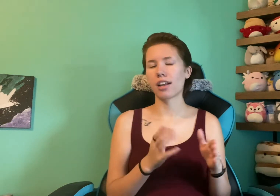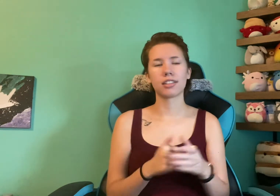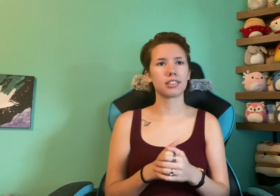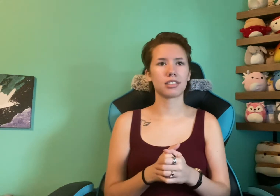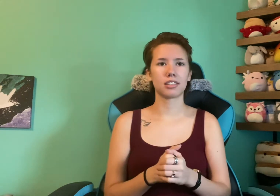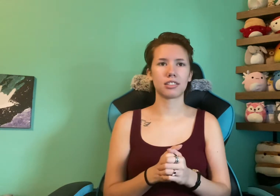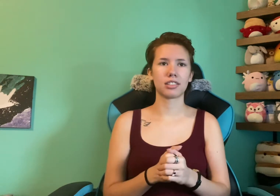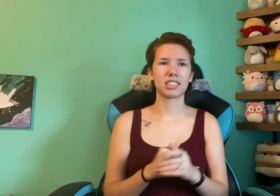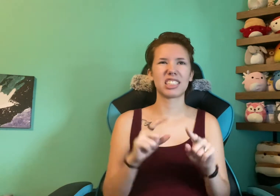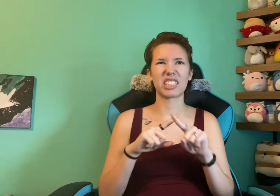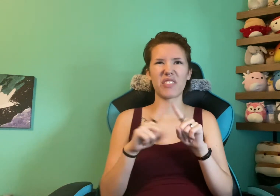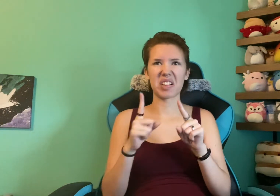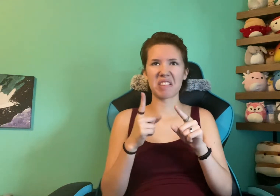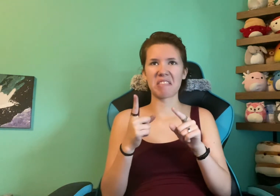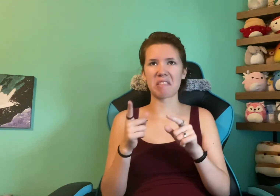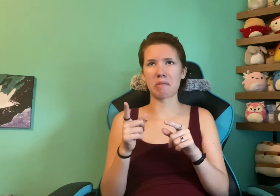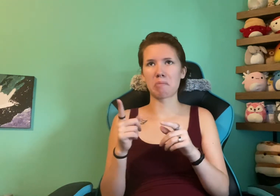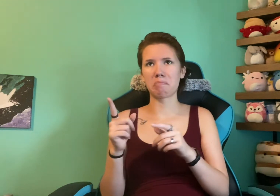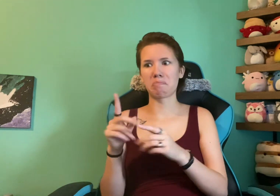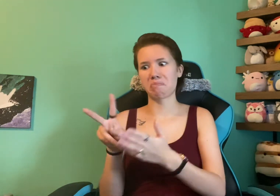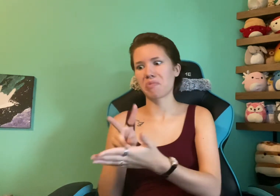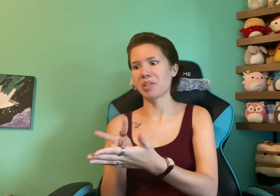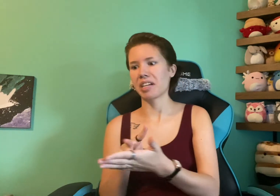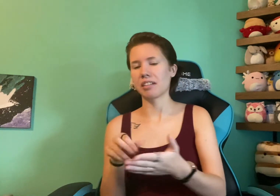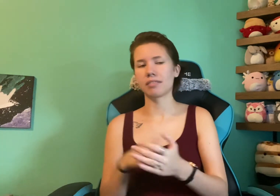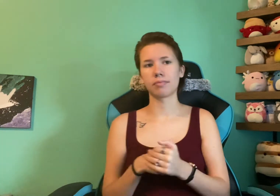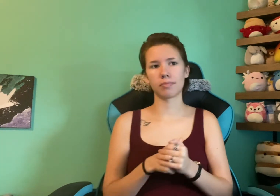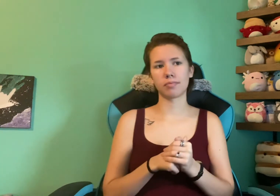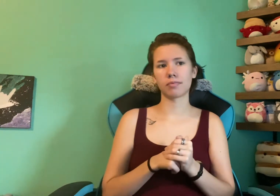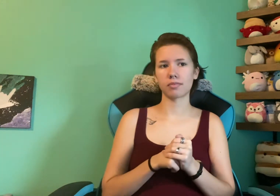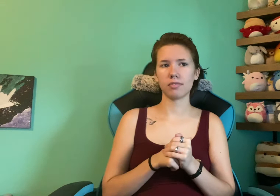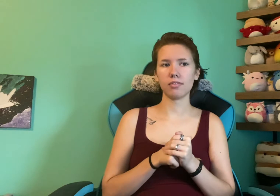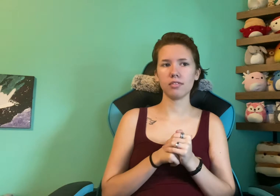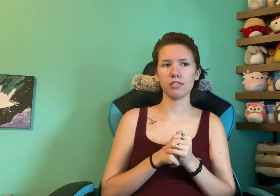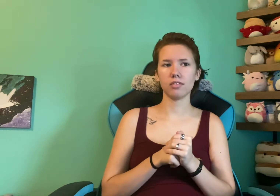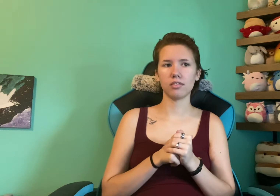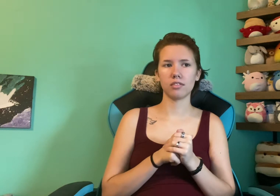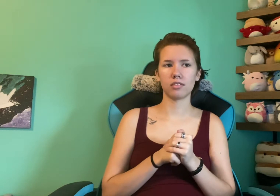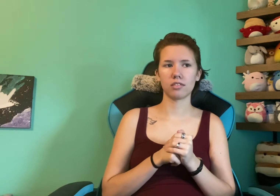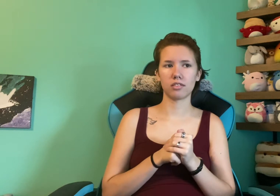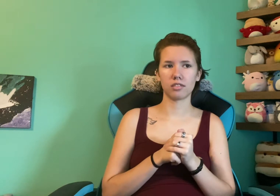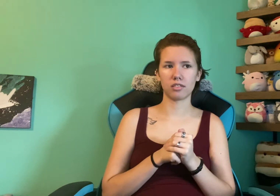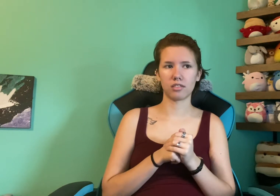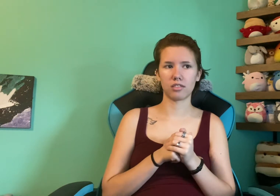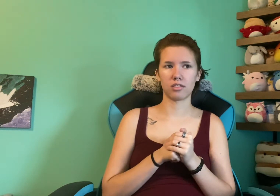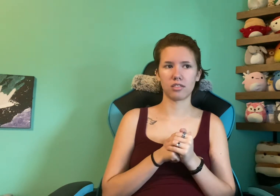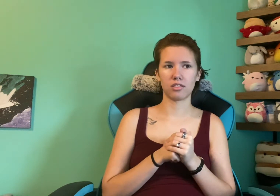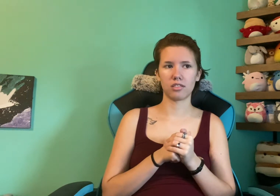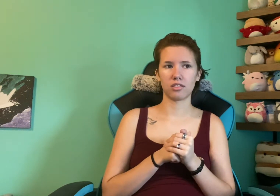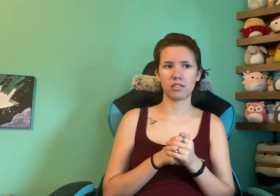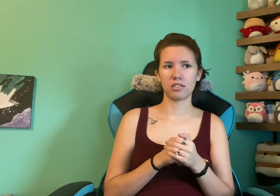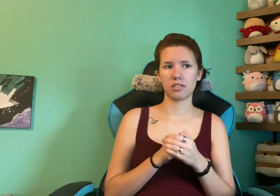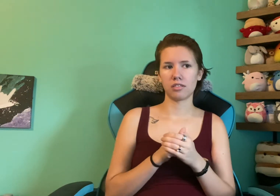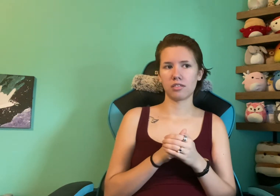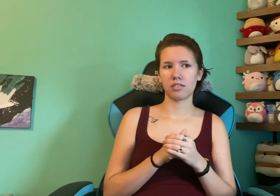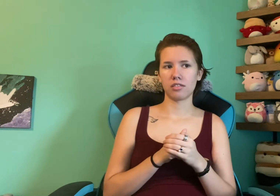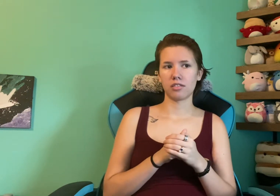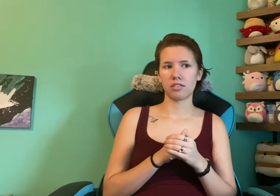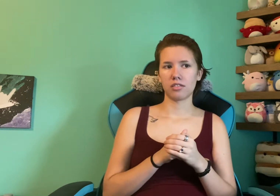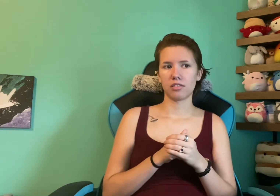We might be asked to identify comparisons, cause and effect, or contradiction and agreement. You could also